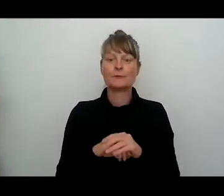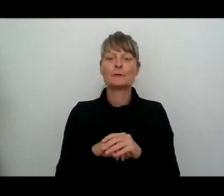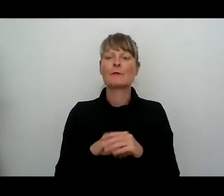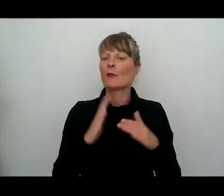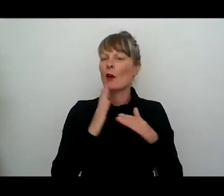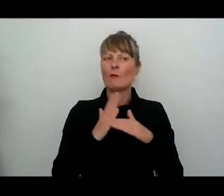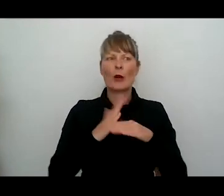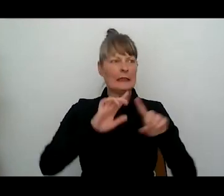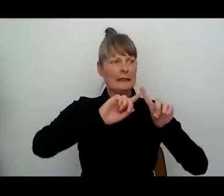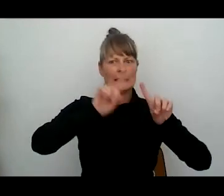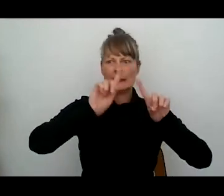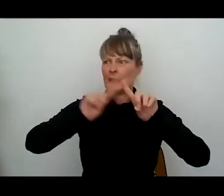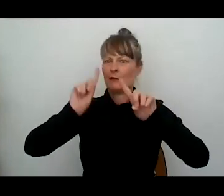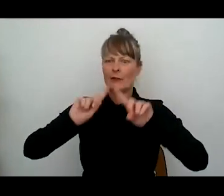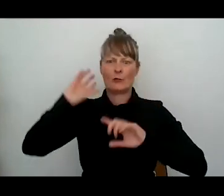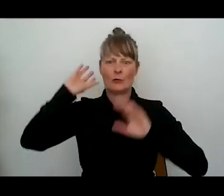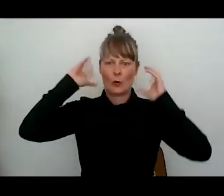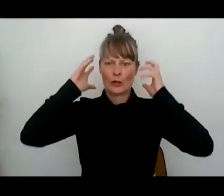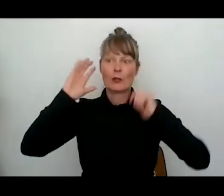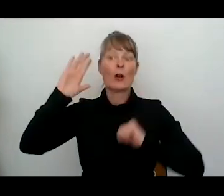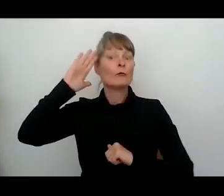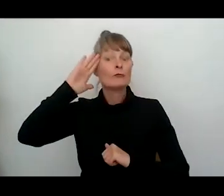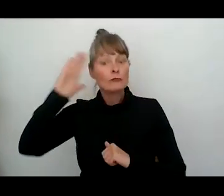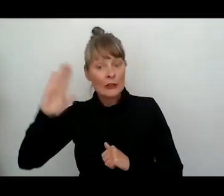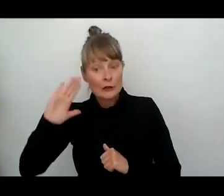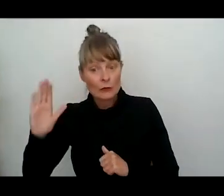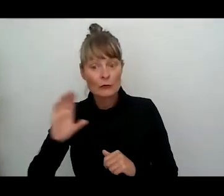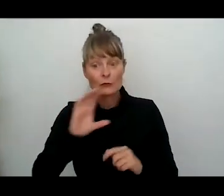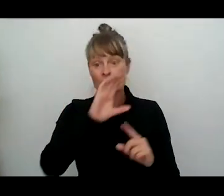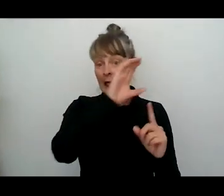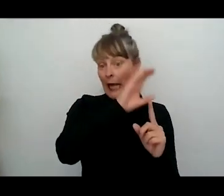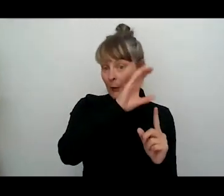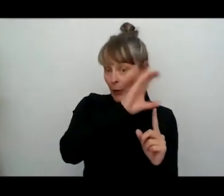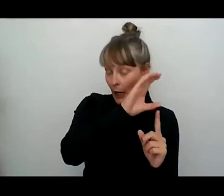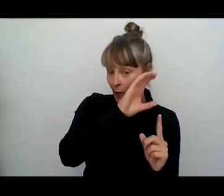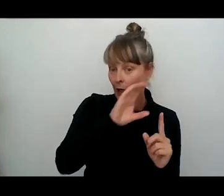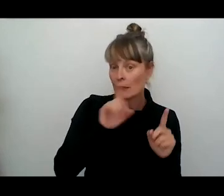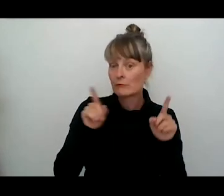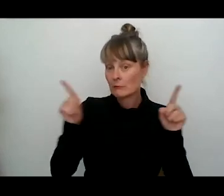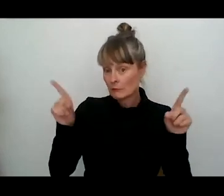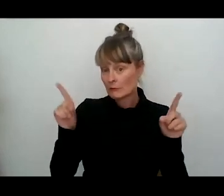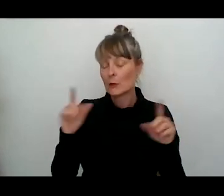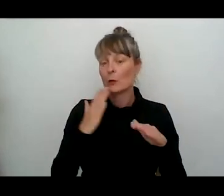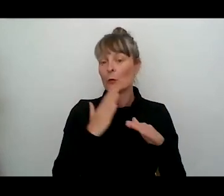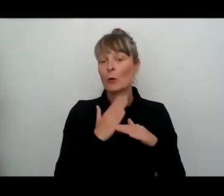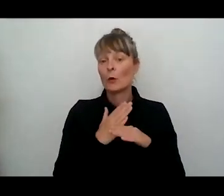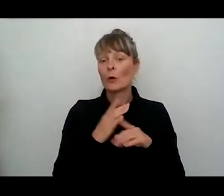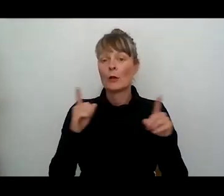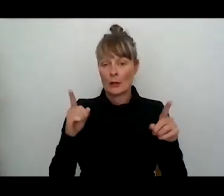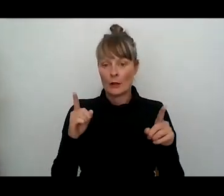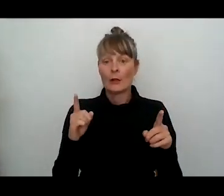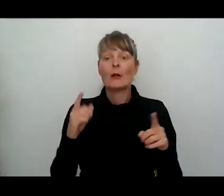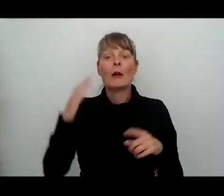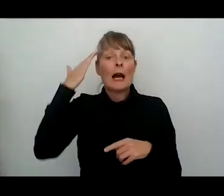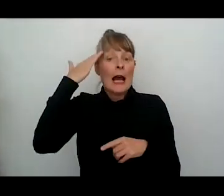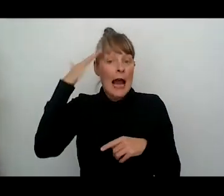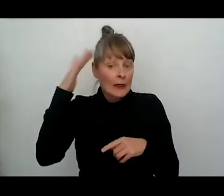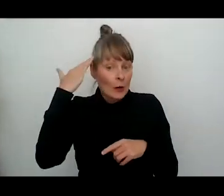audiology, regional Australia and Canberra as well, where I got to work at adults,